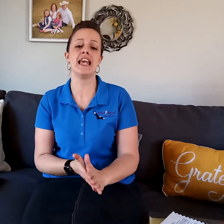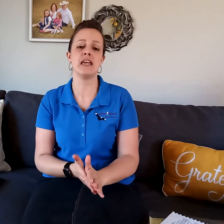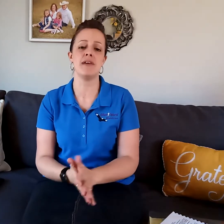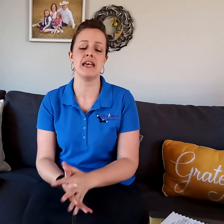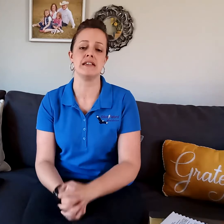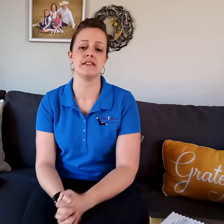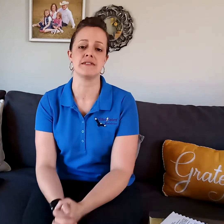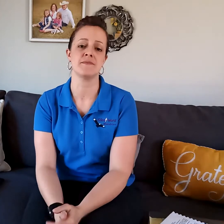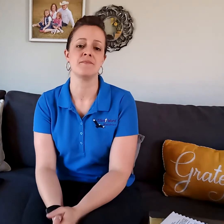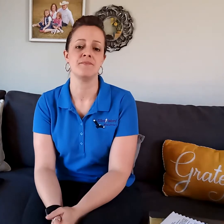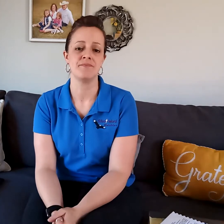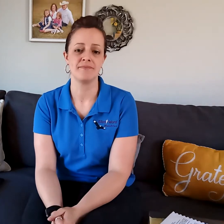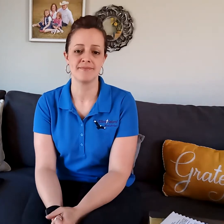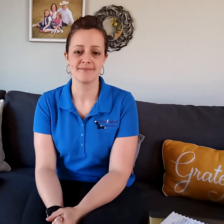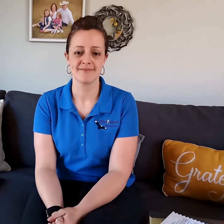name is.